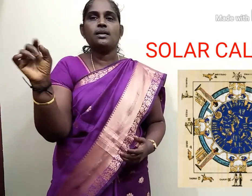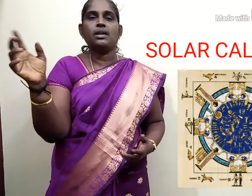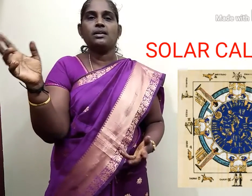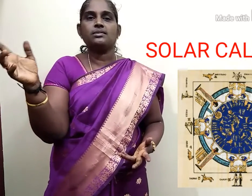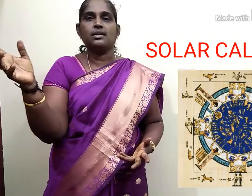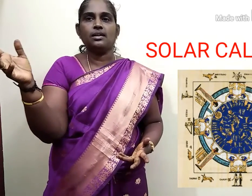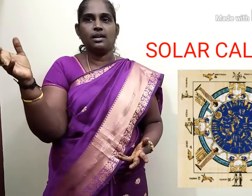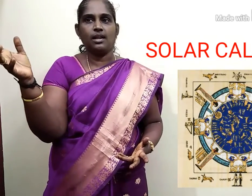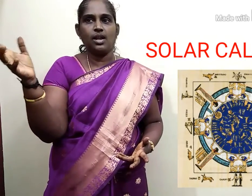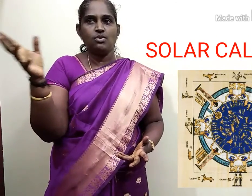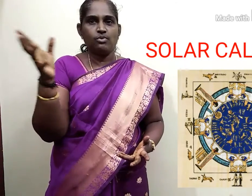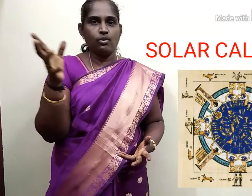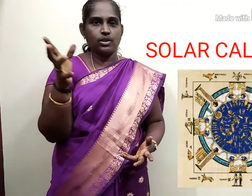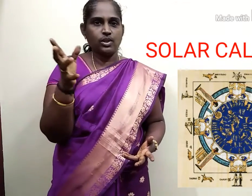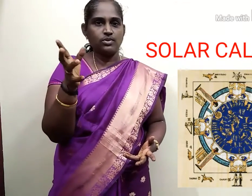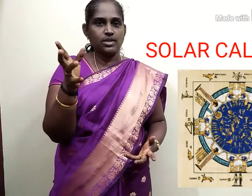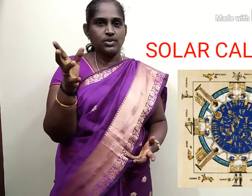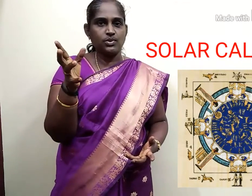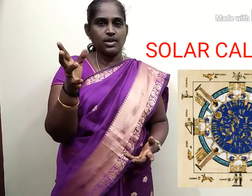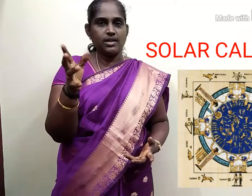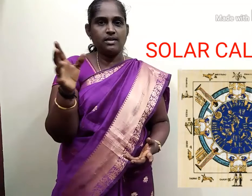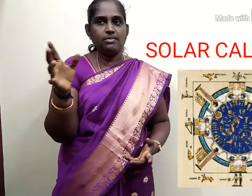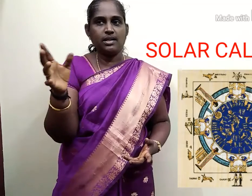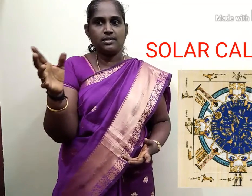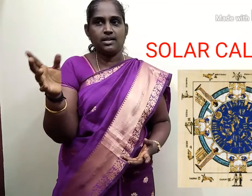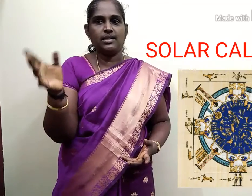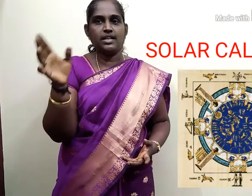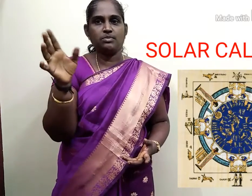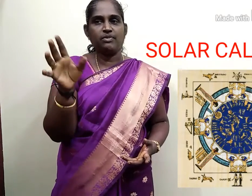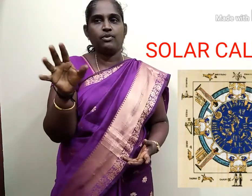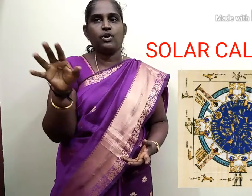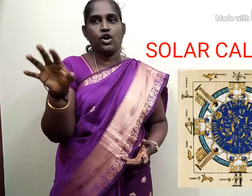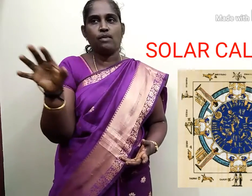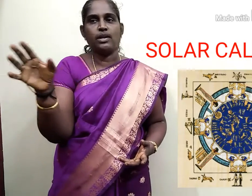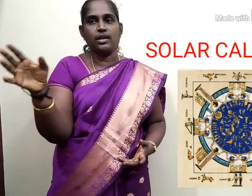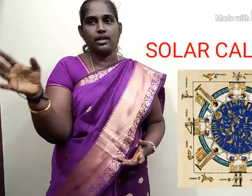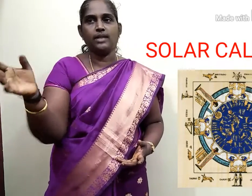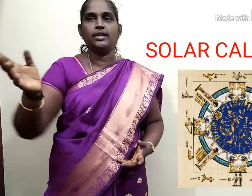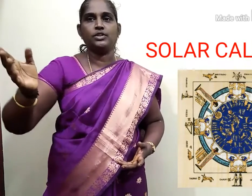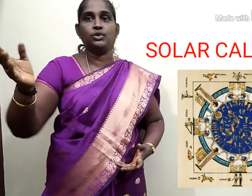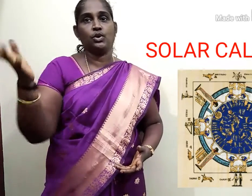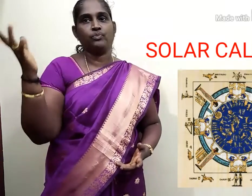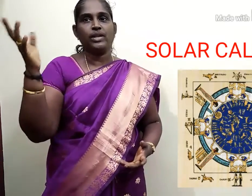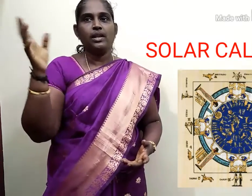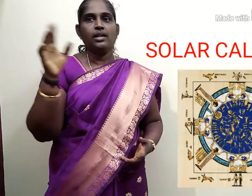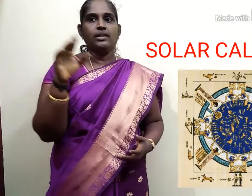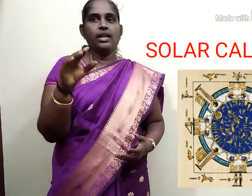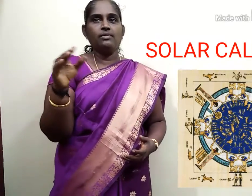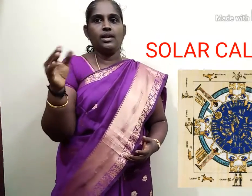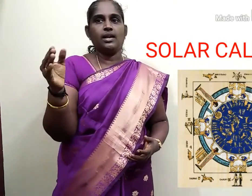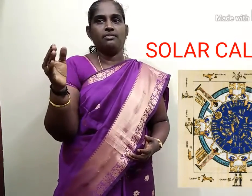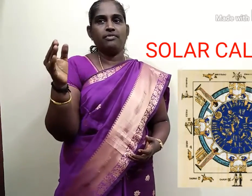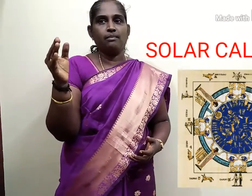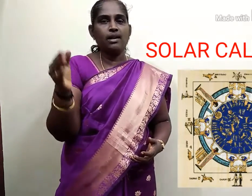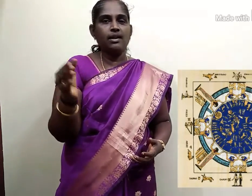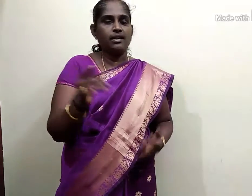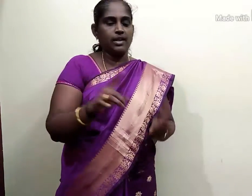4200 BCE. 4200 BCE, that is before Common Era, that you know. They were familiar